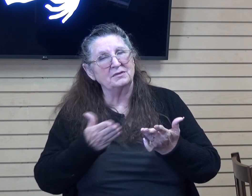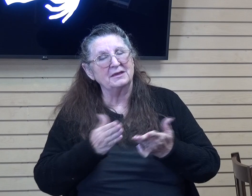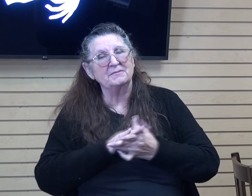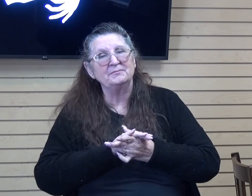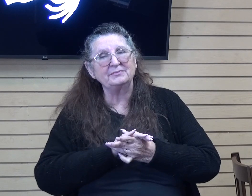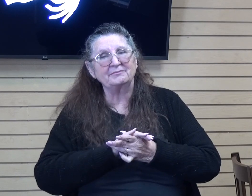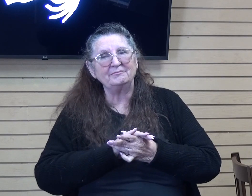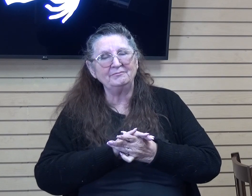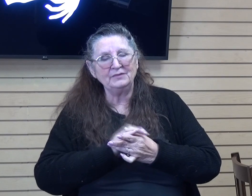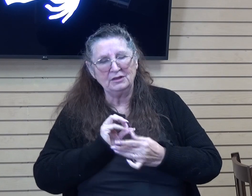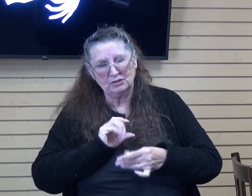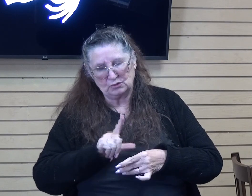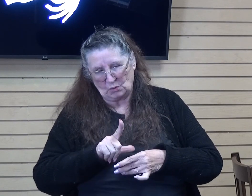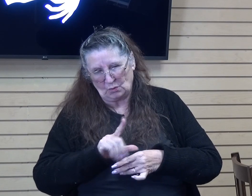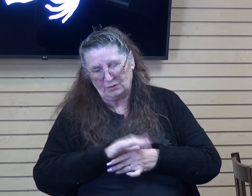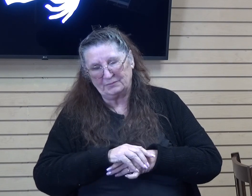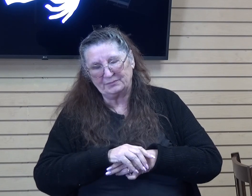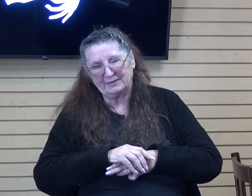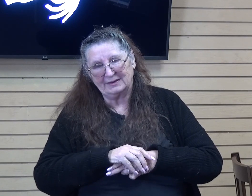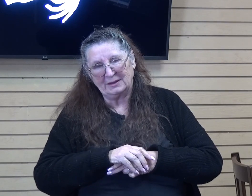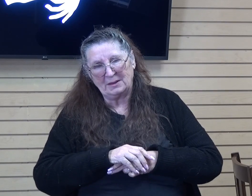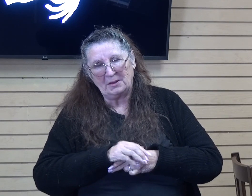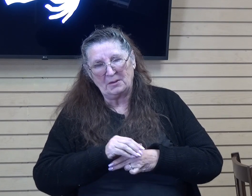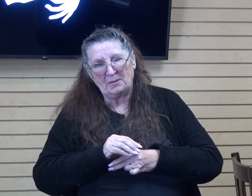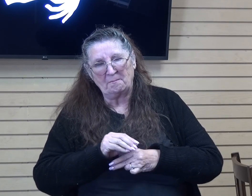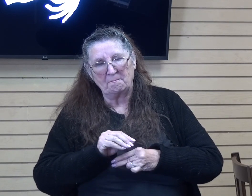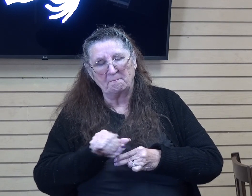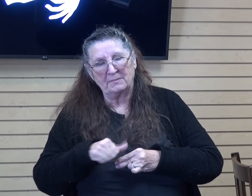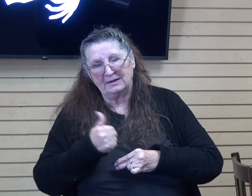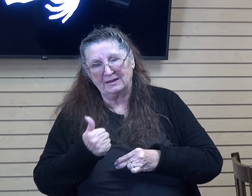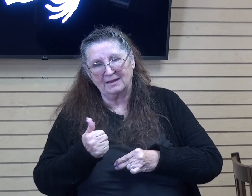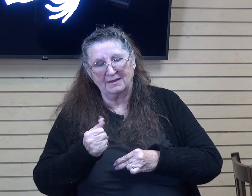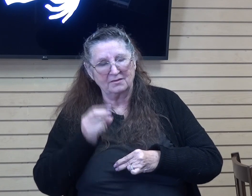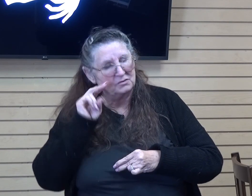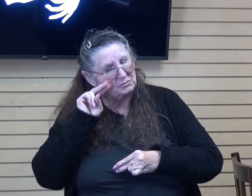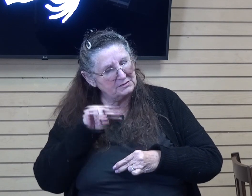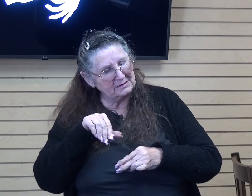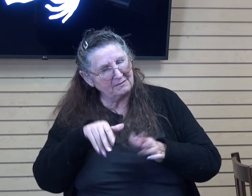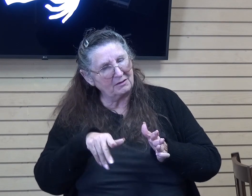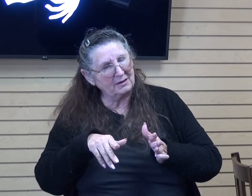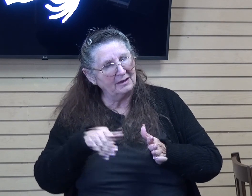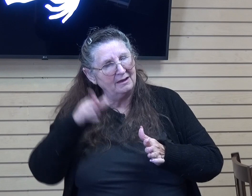others were saved that way. But God's ways win every time.